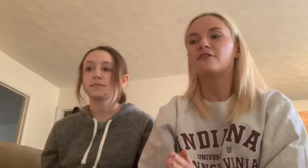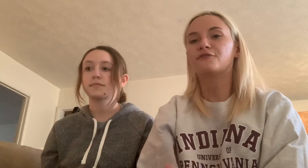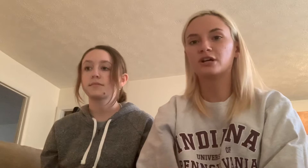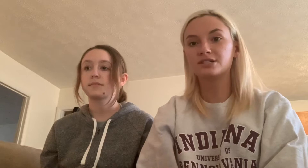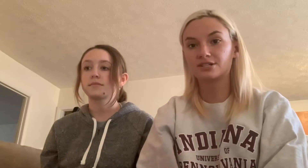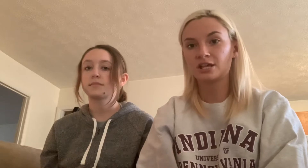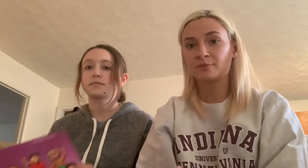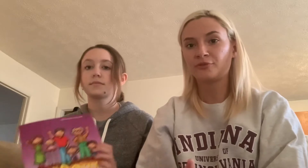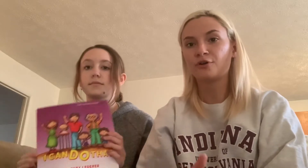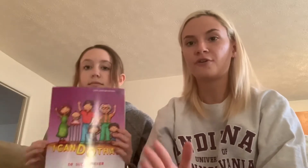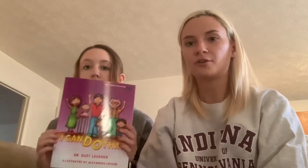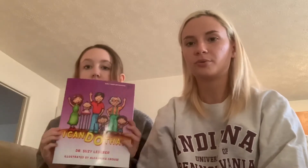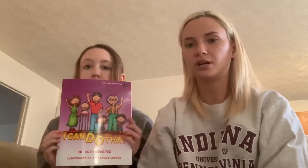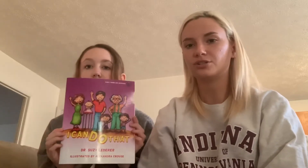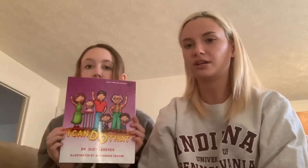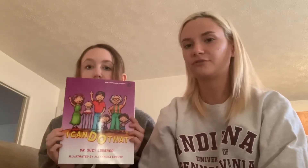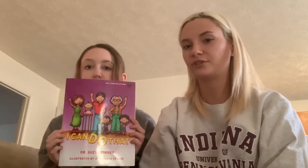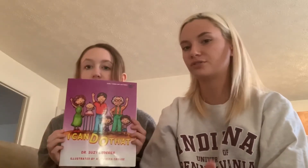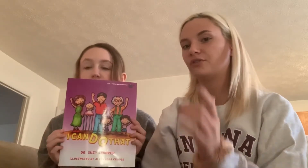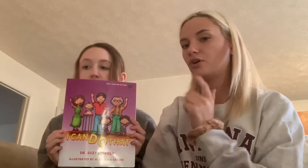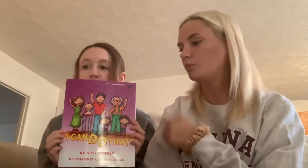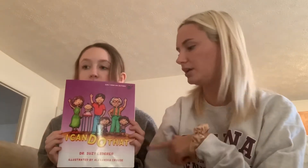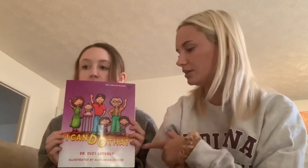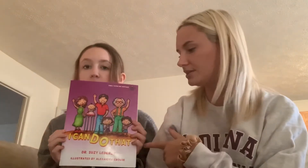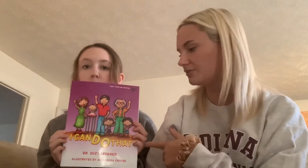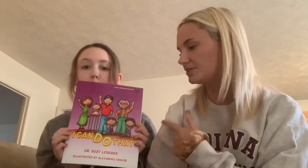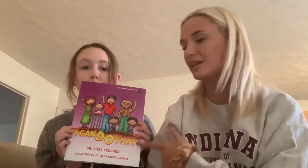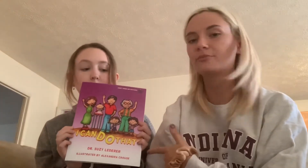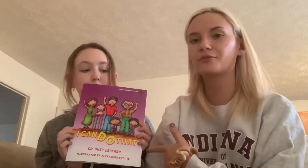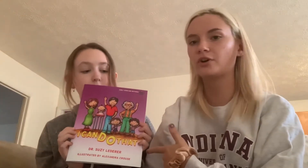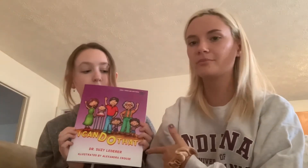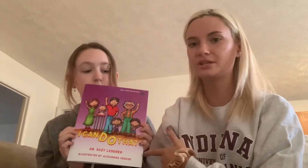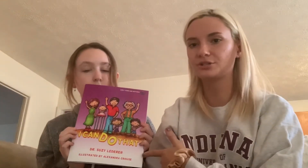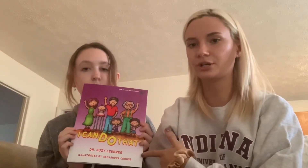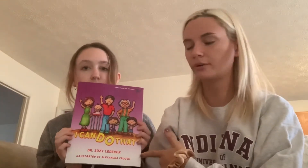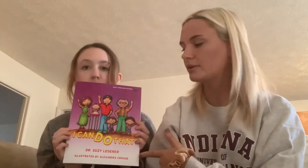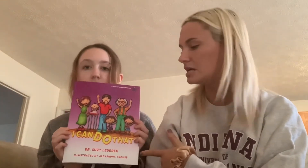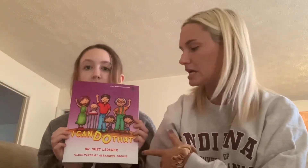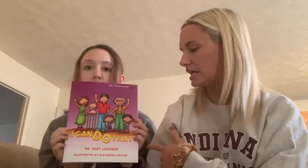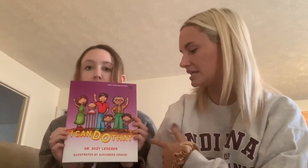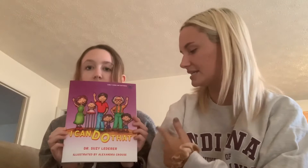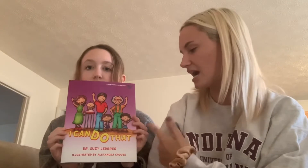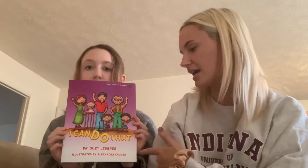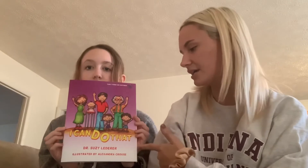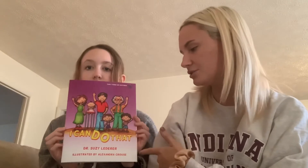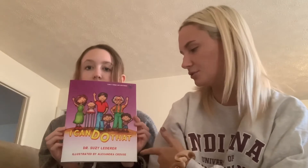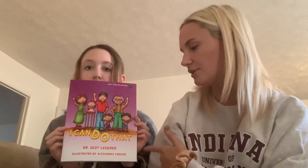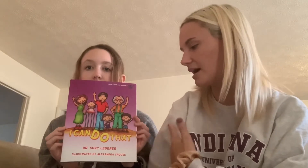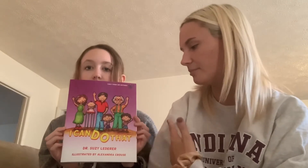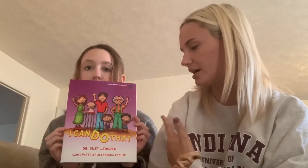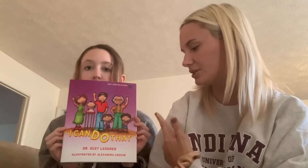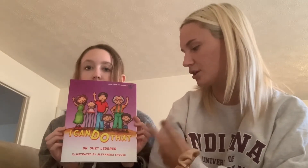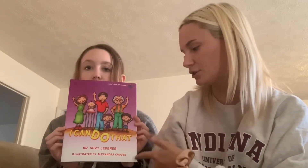For our disclaimer for our final project, first of all, we did the same book for our midterm, and it's I Can Do That by Dr.